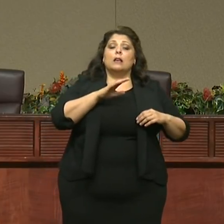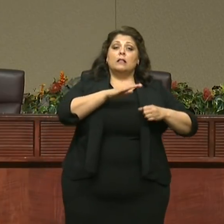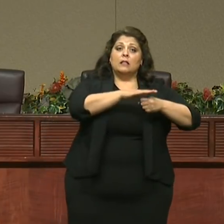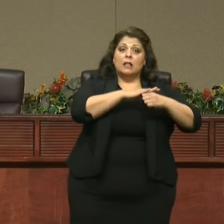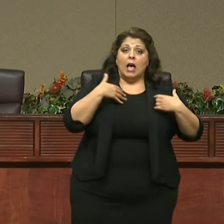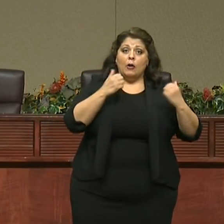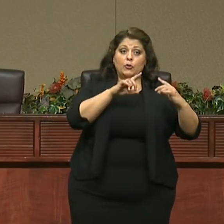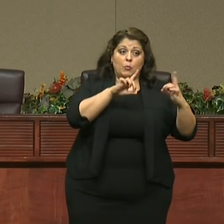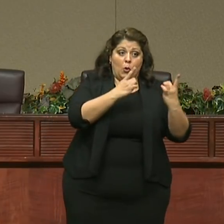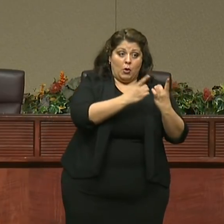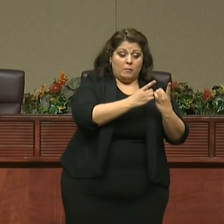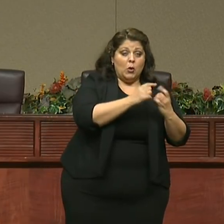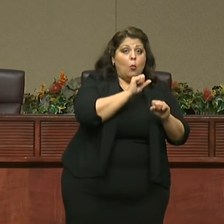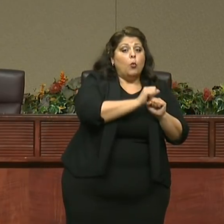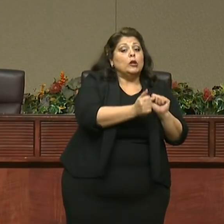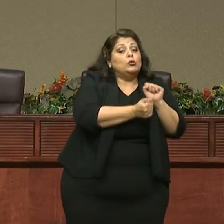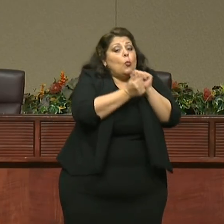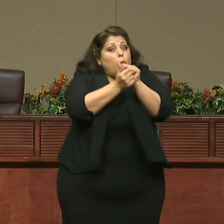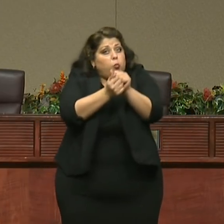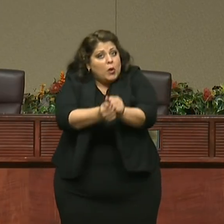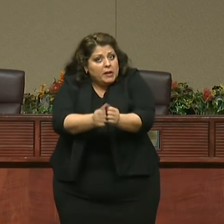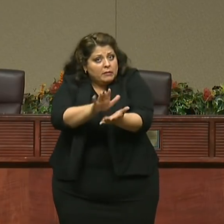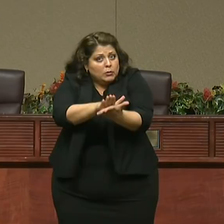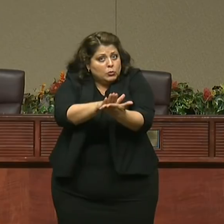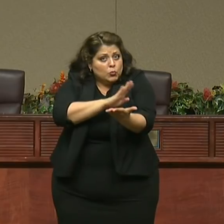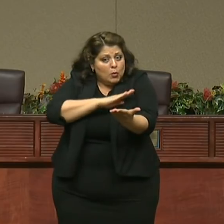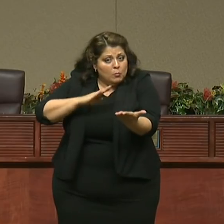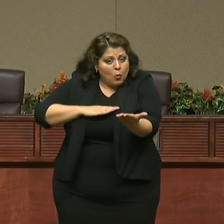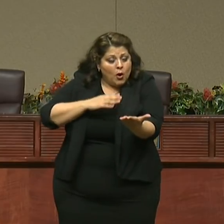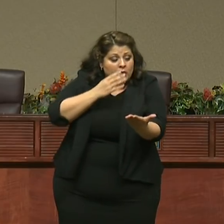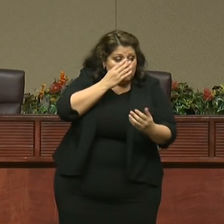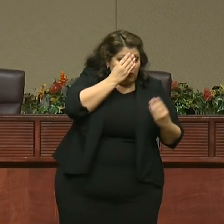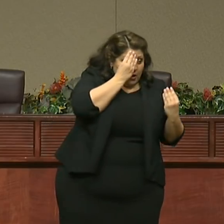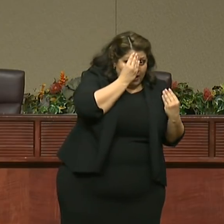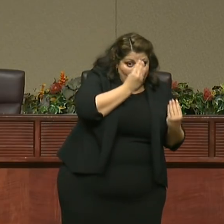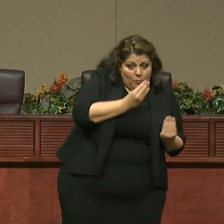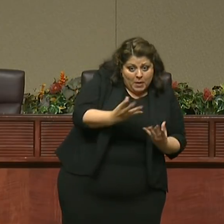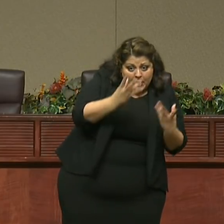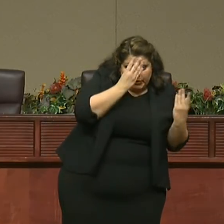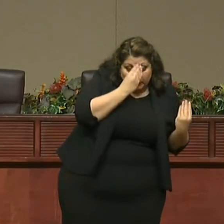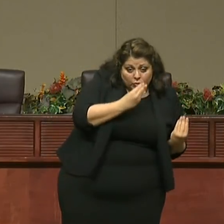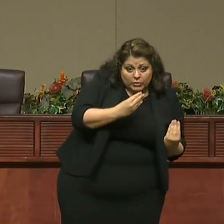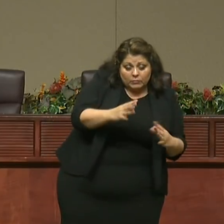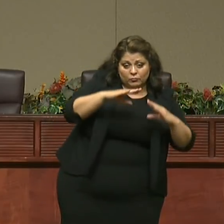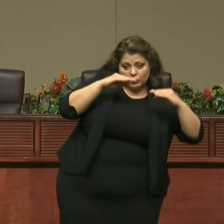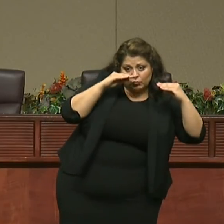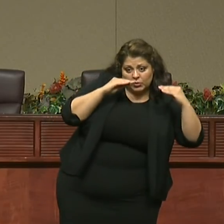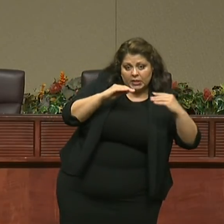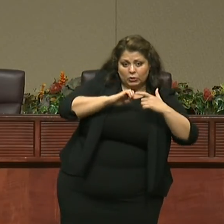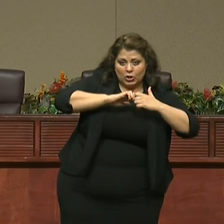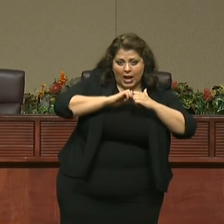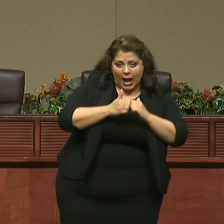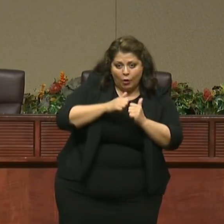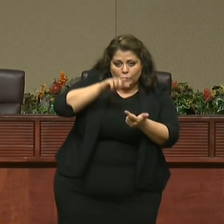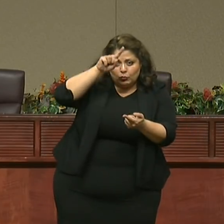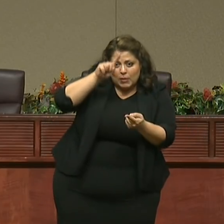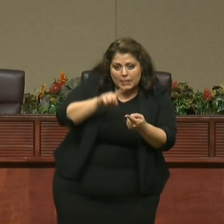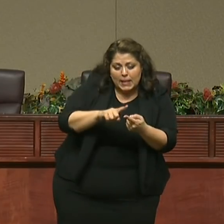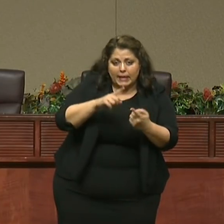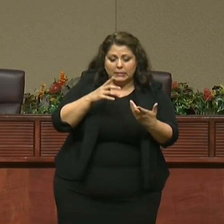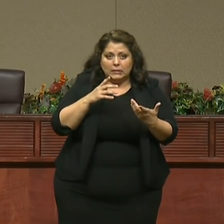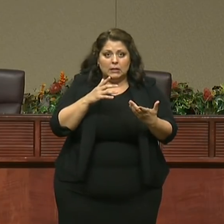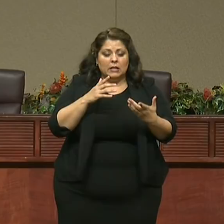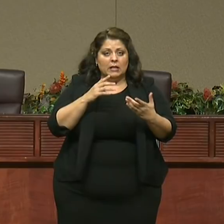school board to provide county data and trends and educate on mitigation strategies to make